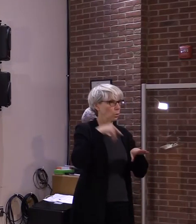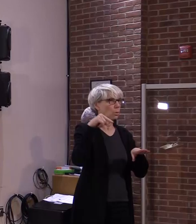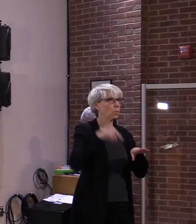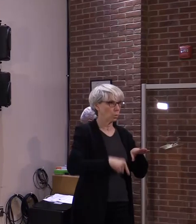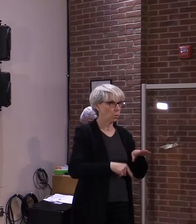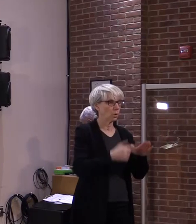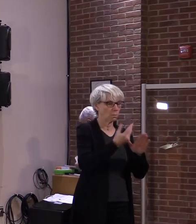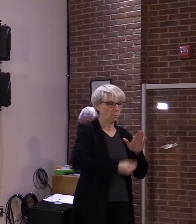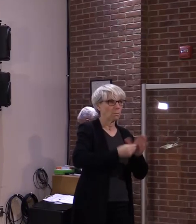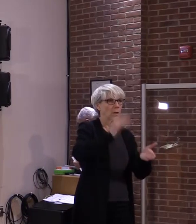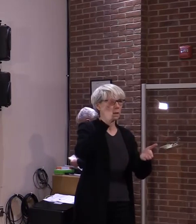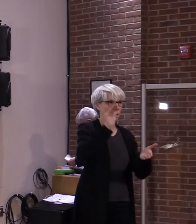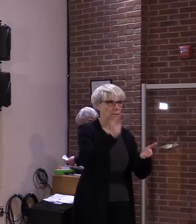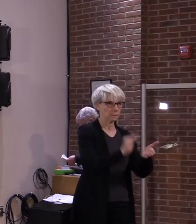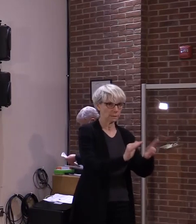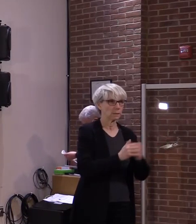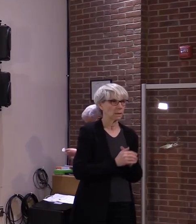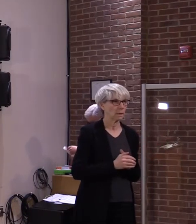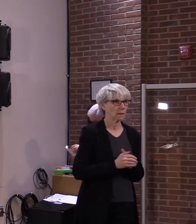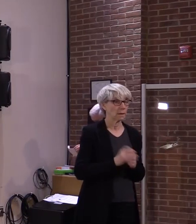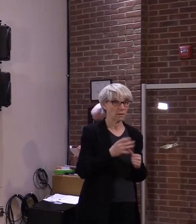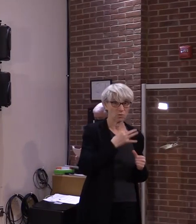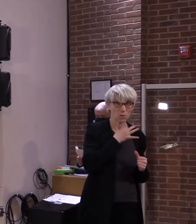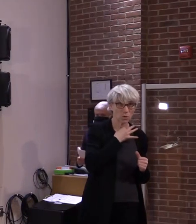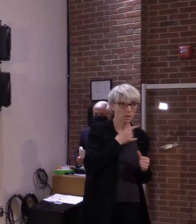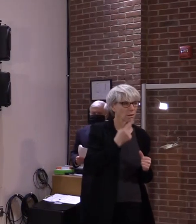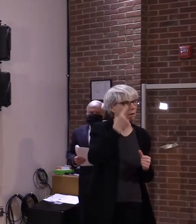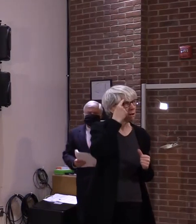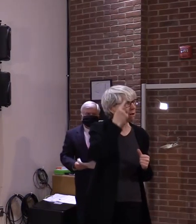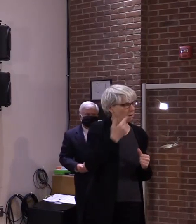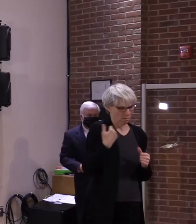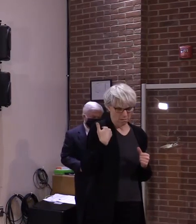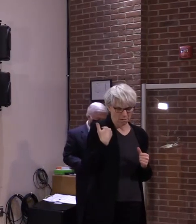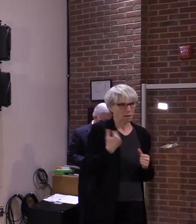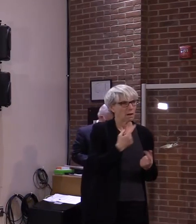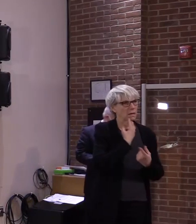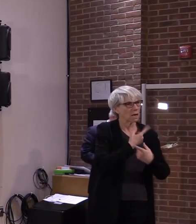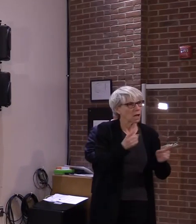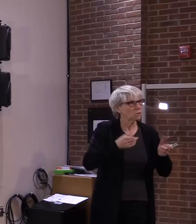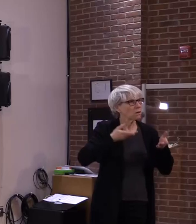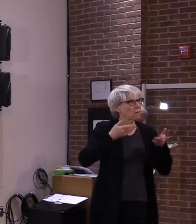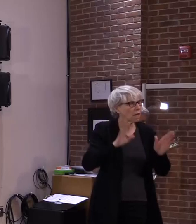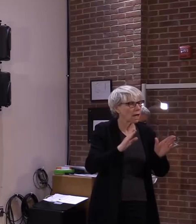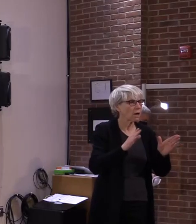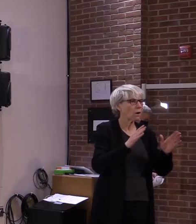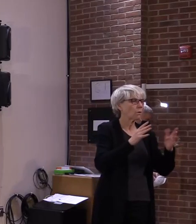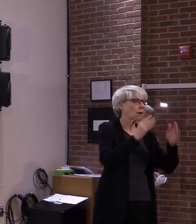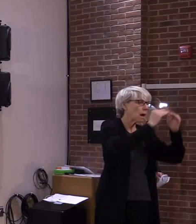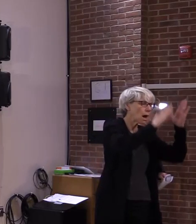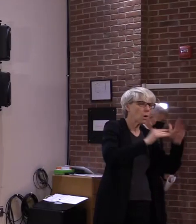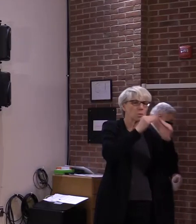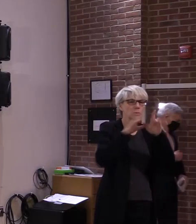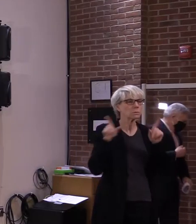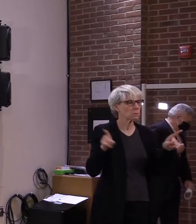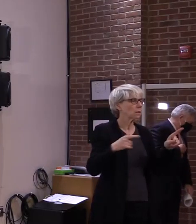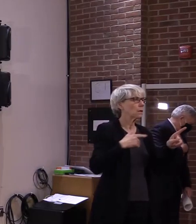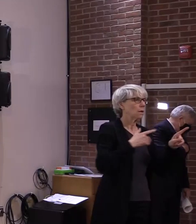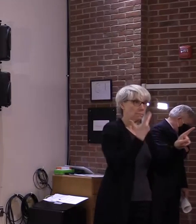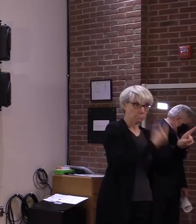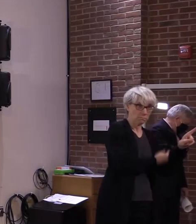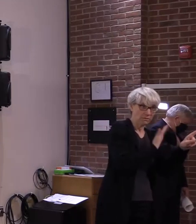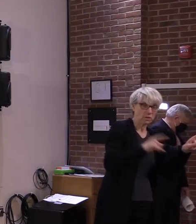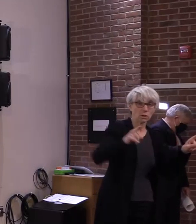does not appear that our latest cases relate to the minor changes recently made to household gatherings and those